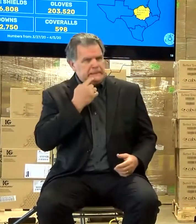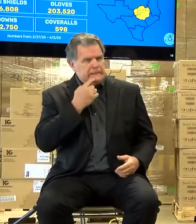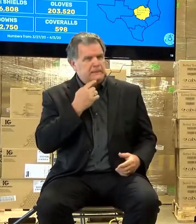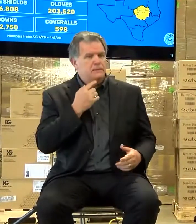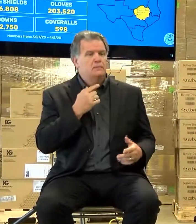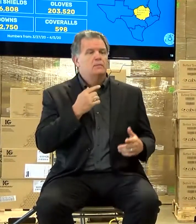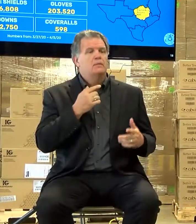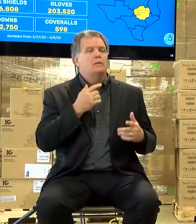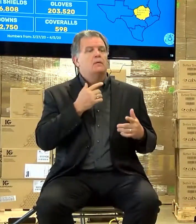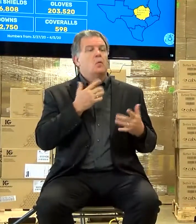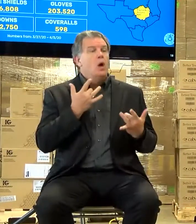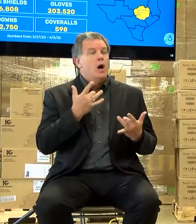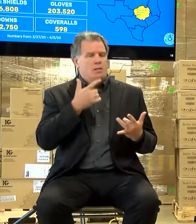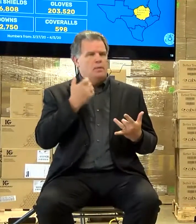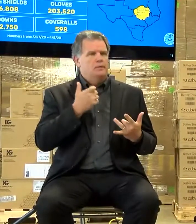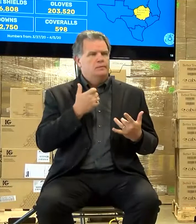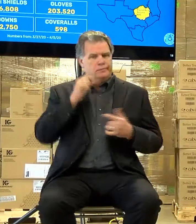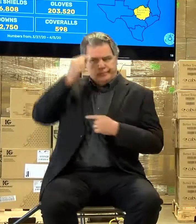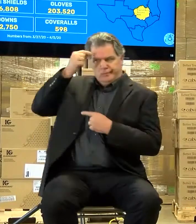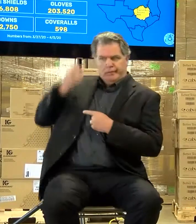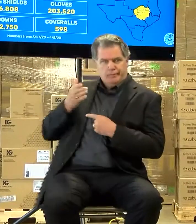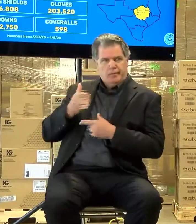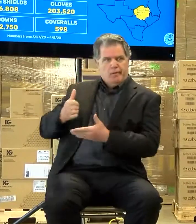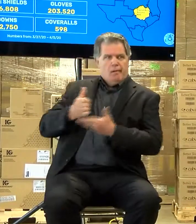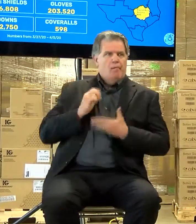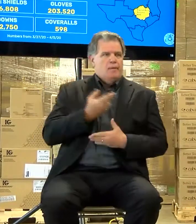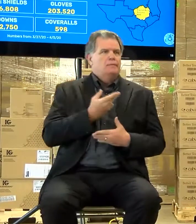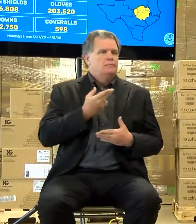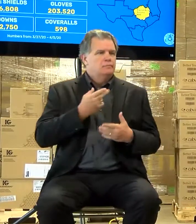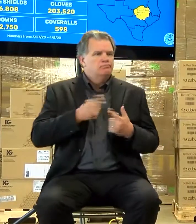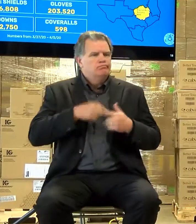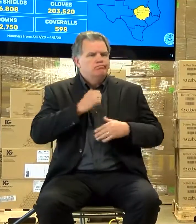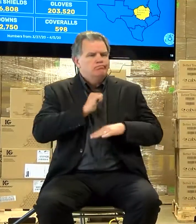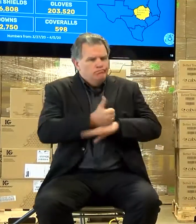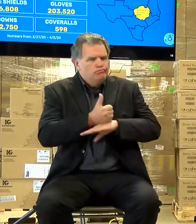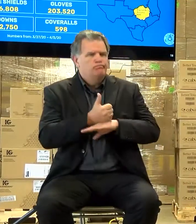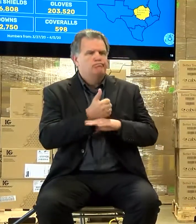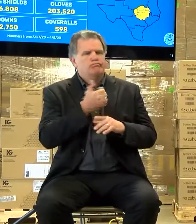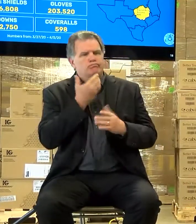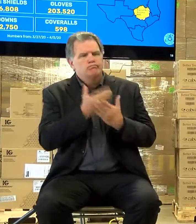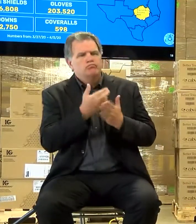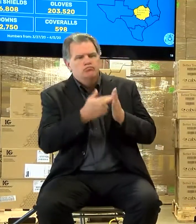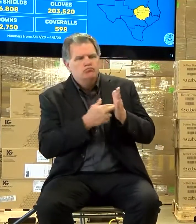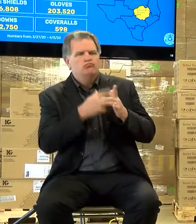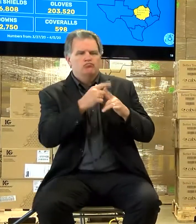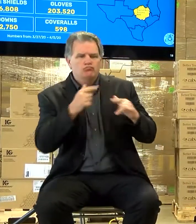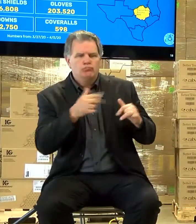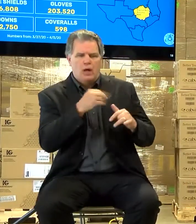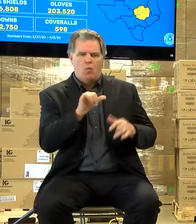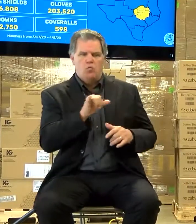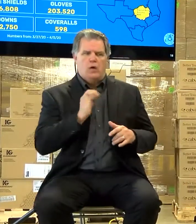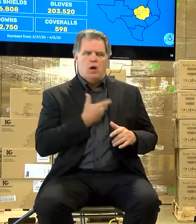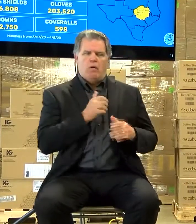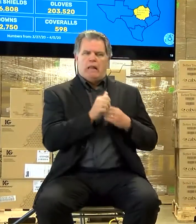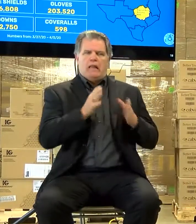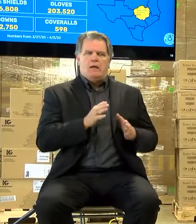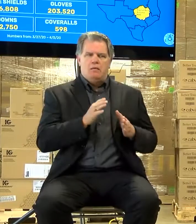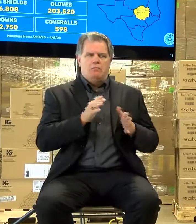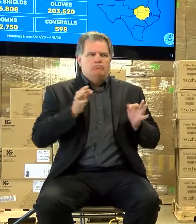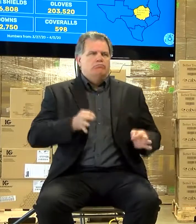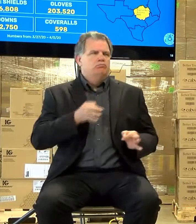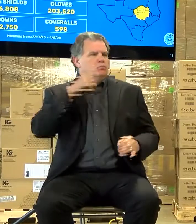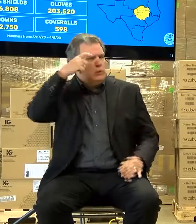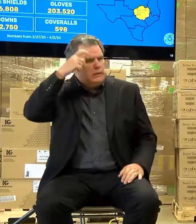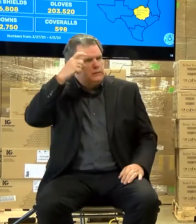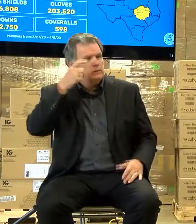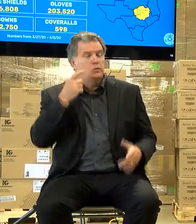has had the state put in place, as well as local leadership. So to me, one of the most fundamental things of mental health